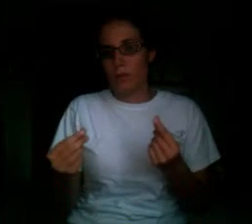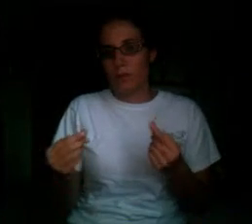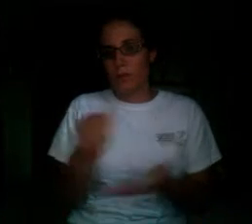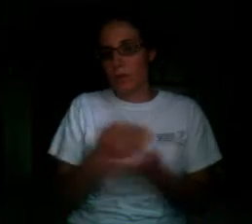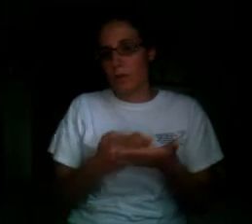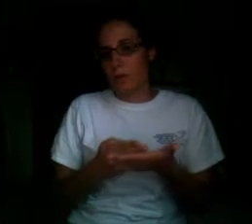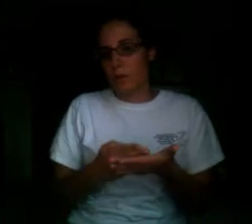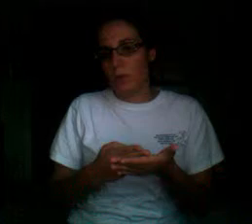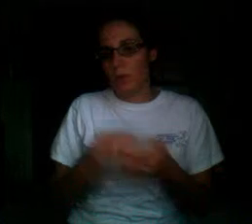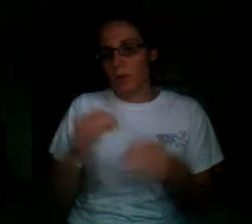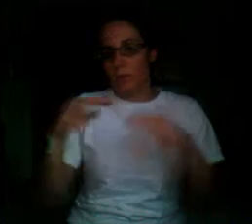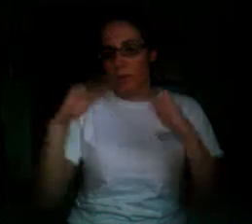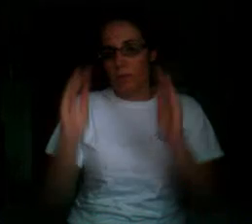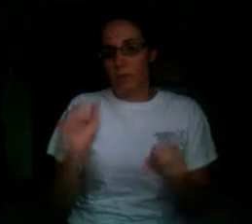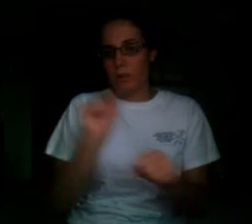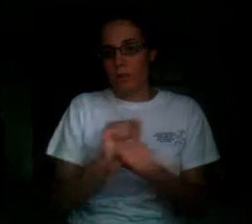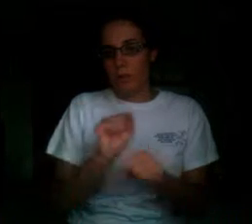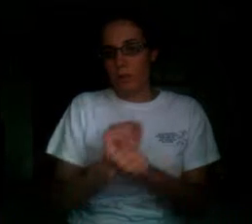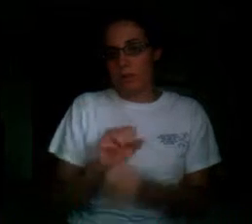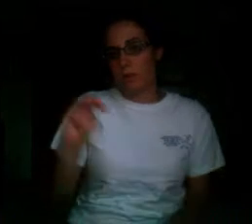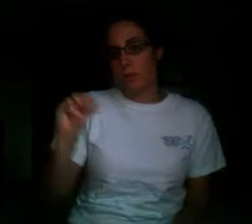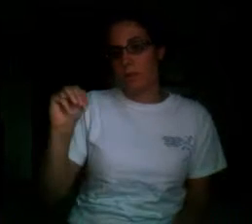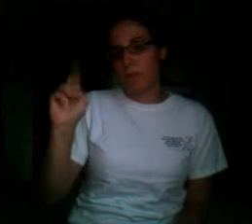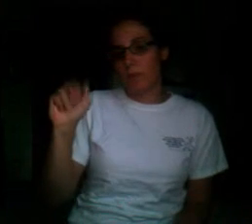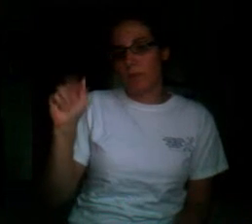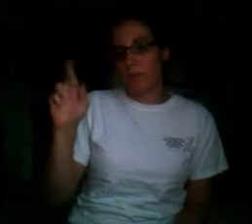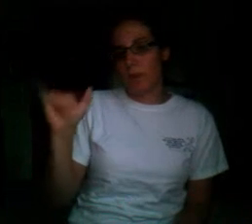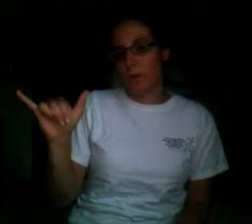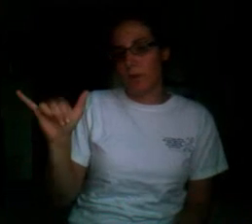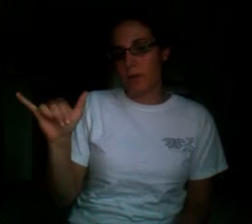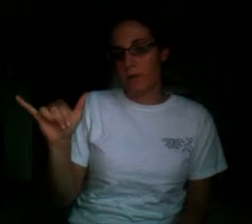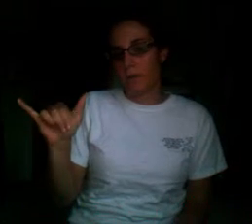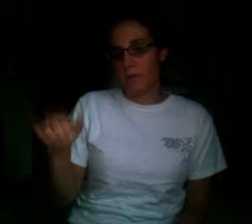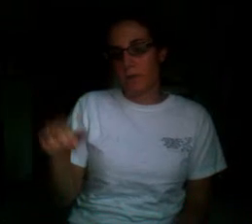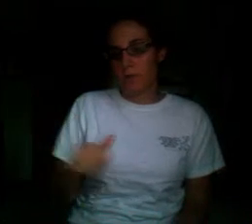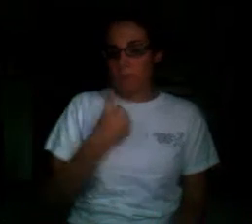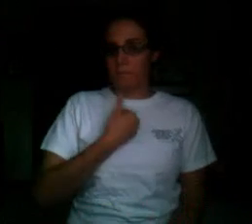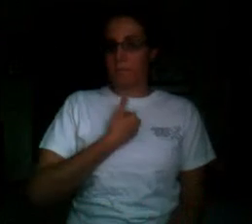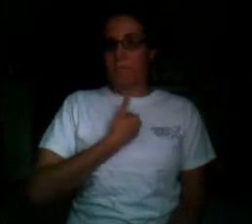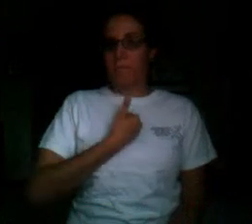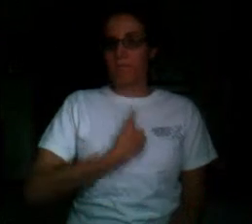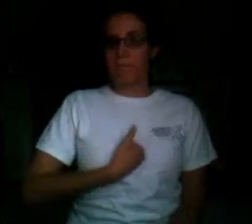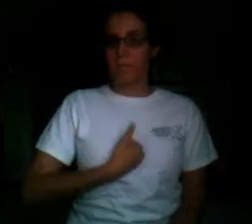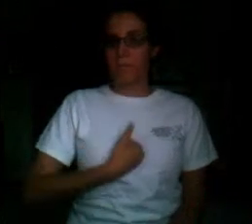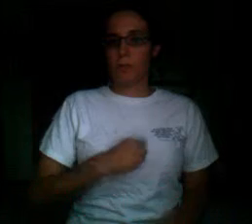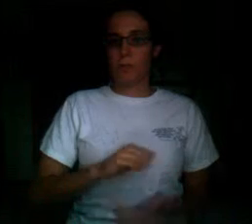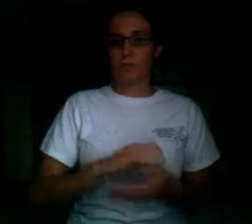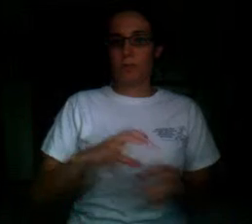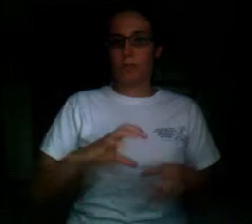mine, Mary offered happily. She was proud that she could wash dishes and make beds as well as Laura, though she was